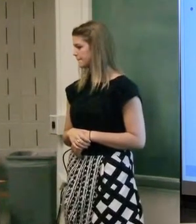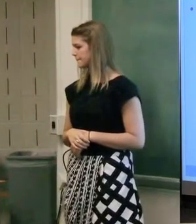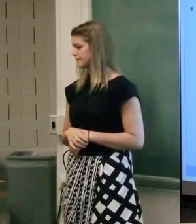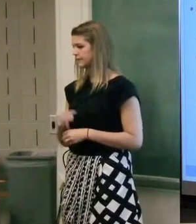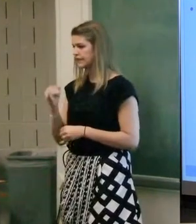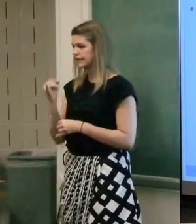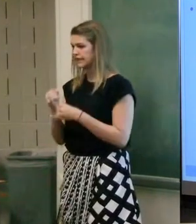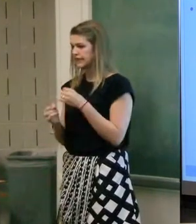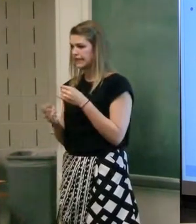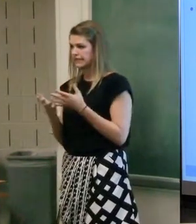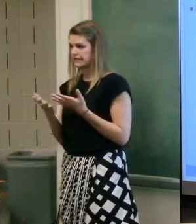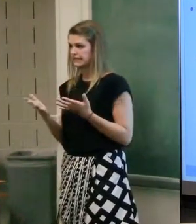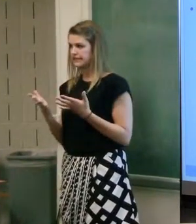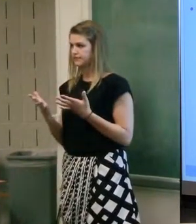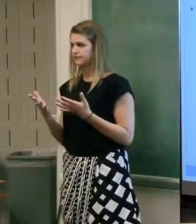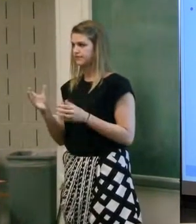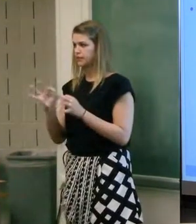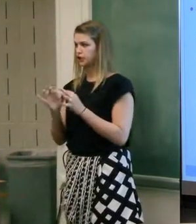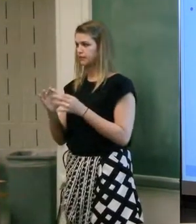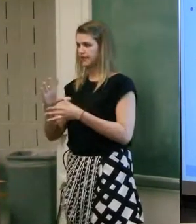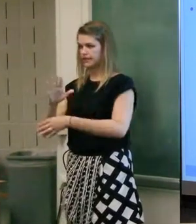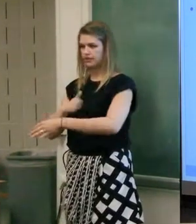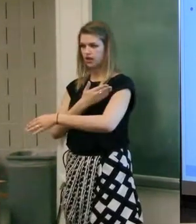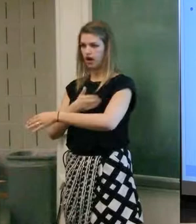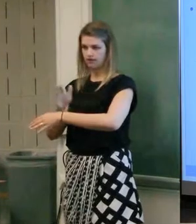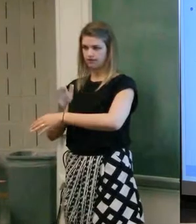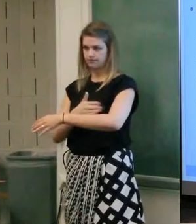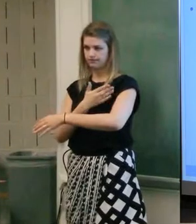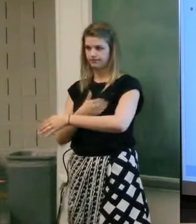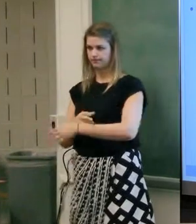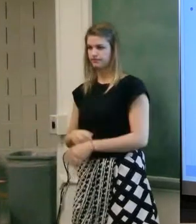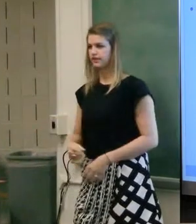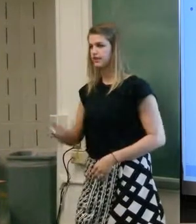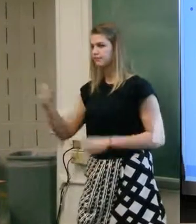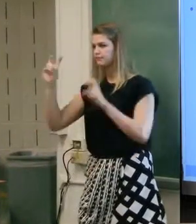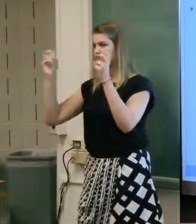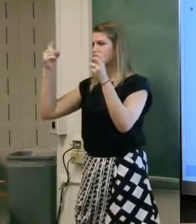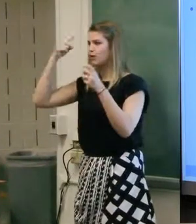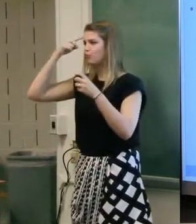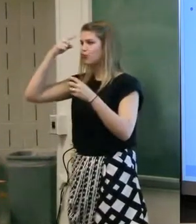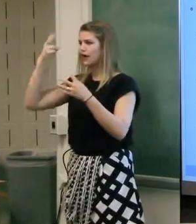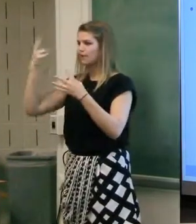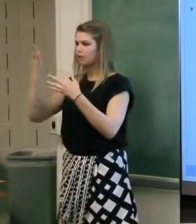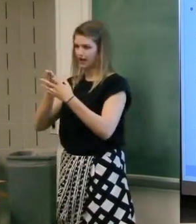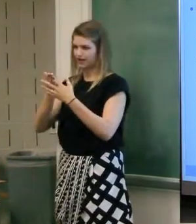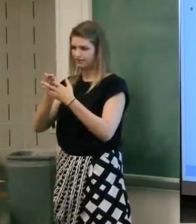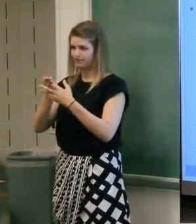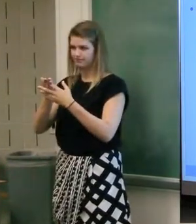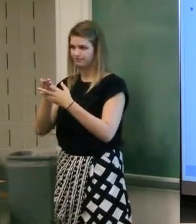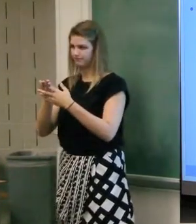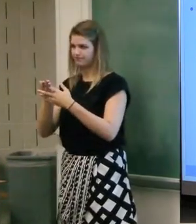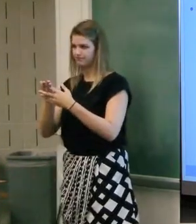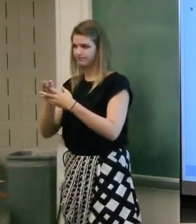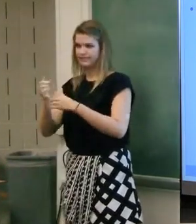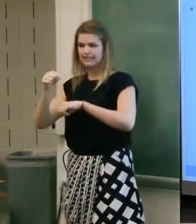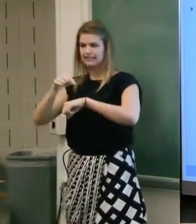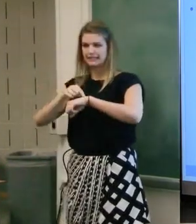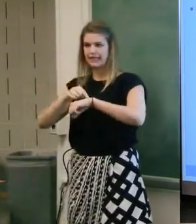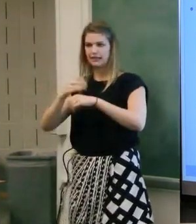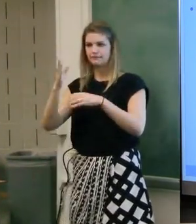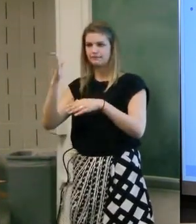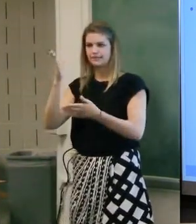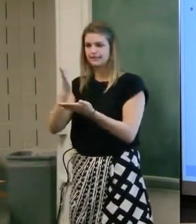The last thing was interpreting songs. When they had a brain break, which was something random during the